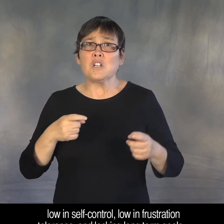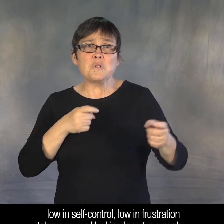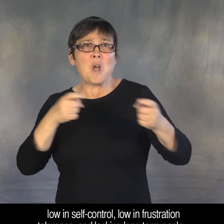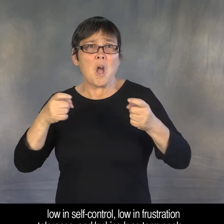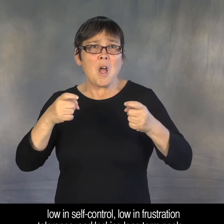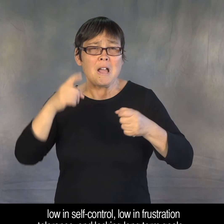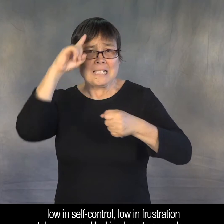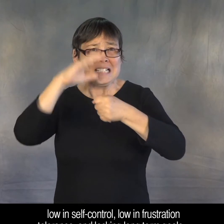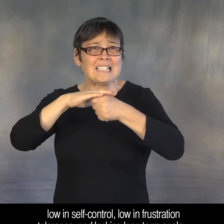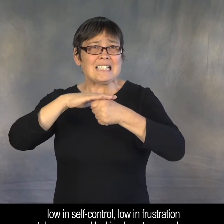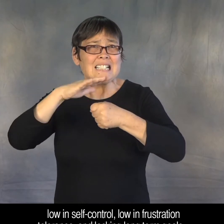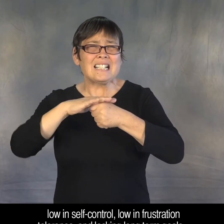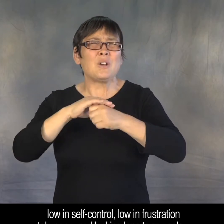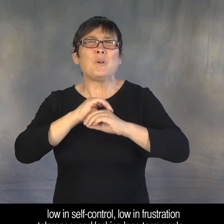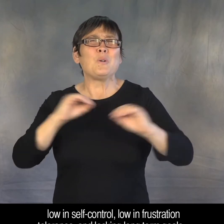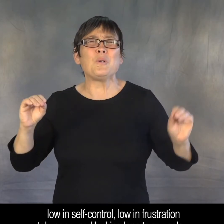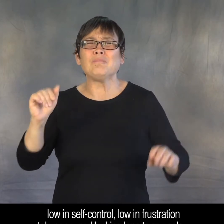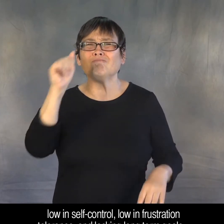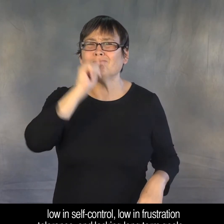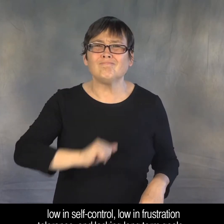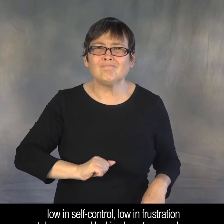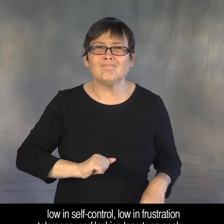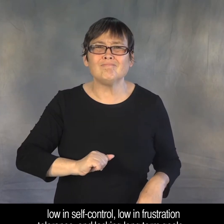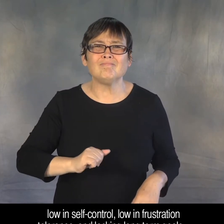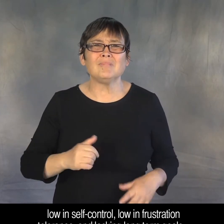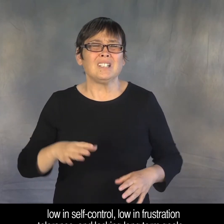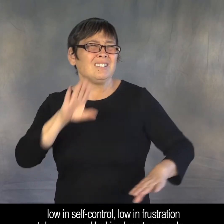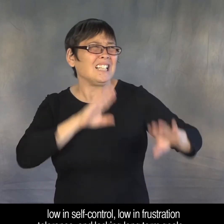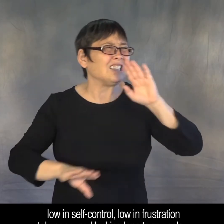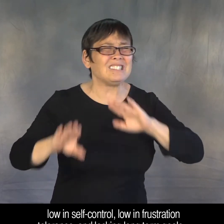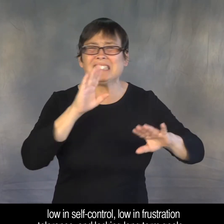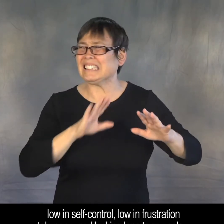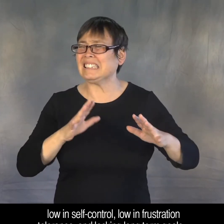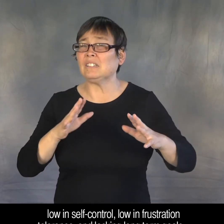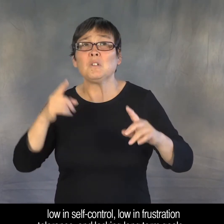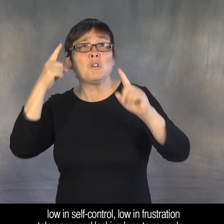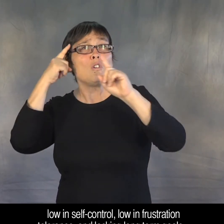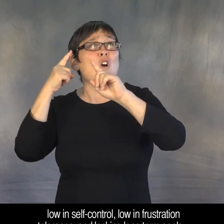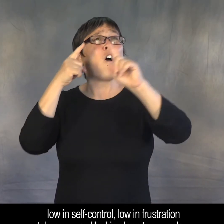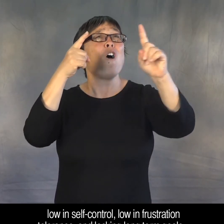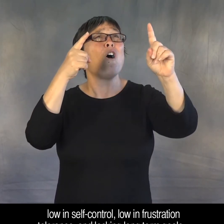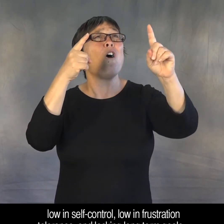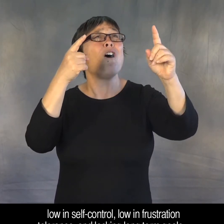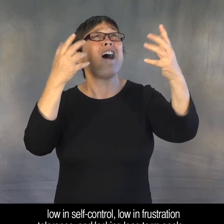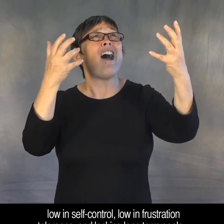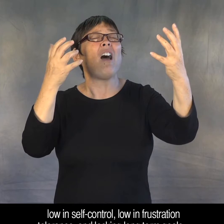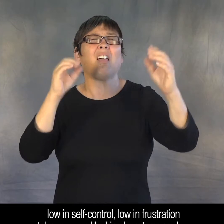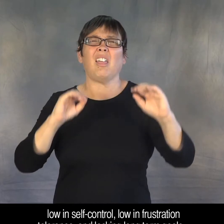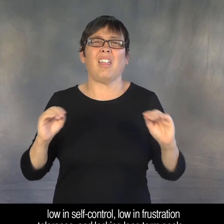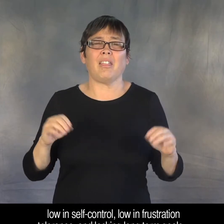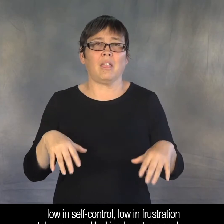self-control, low in frustration tolerance, and lacking long-term goals.